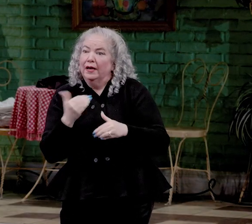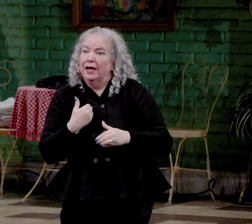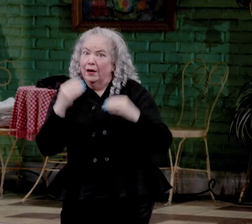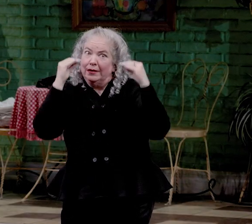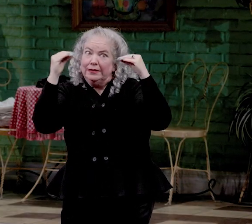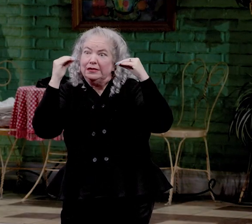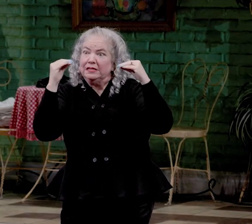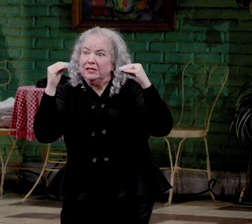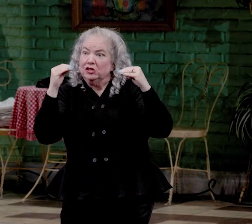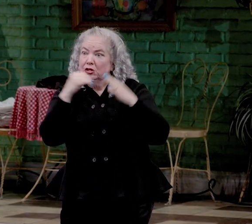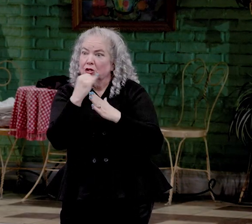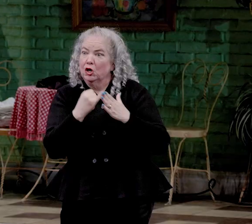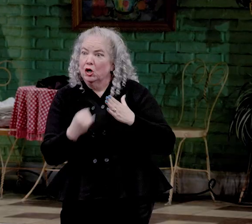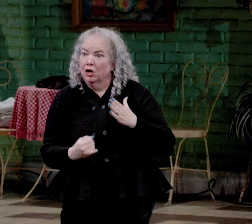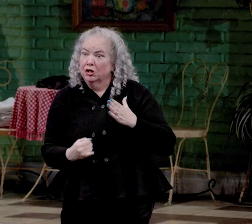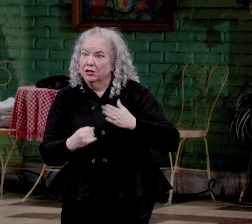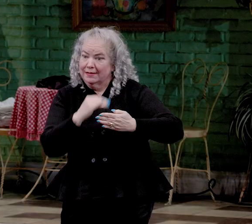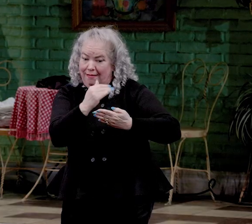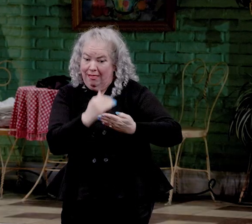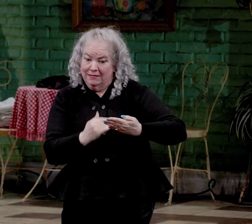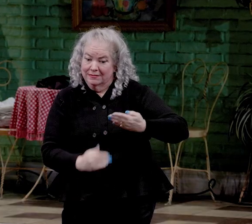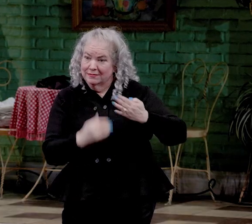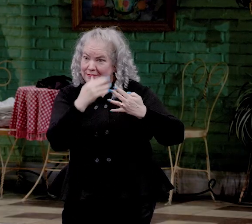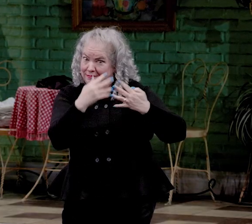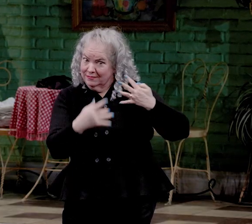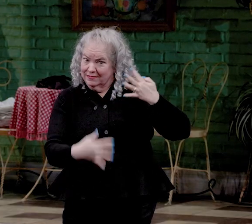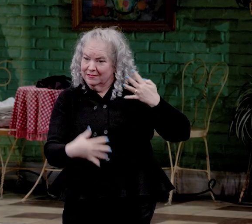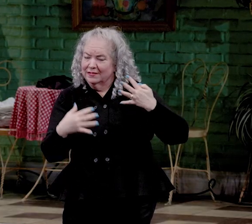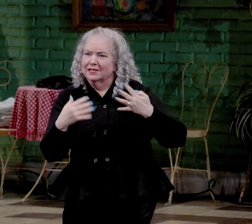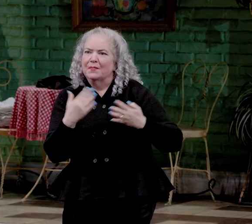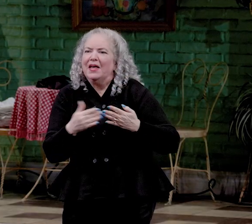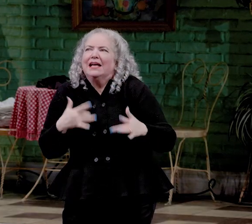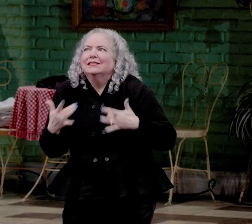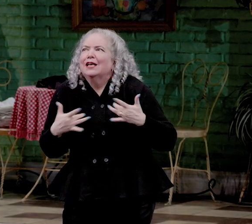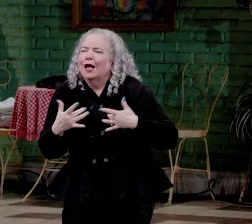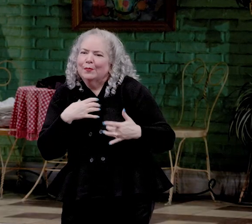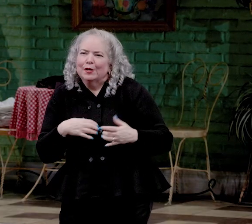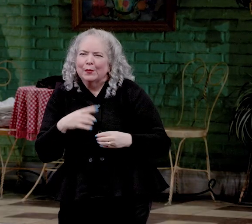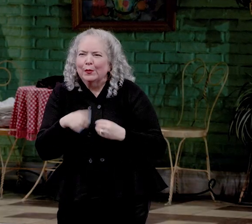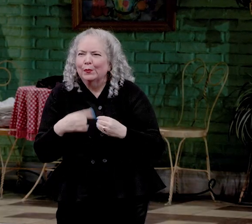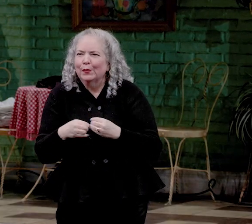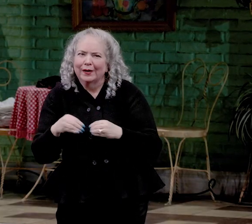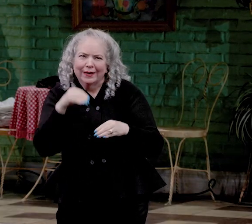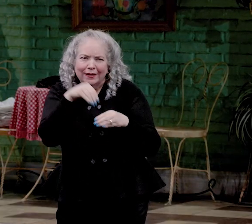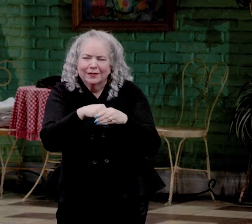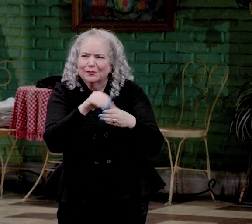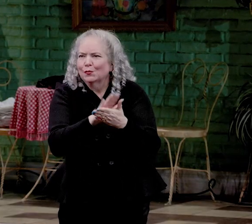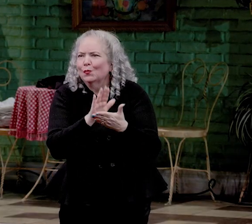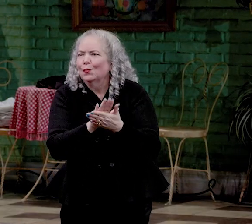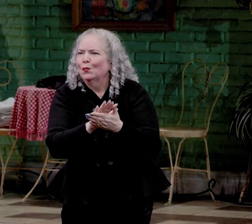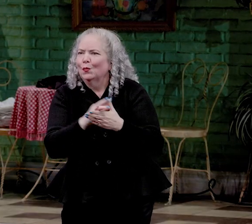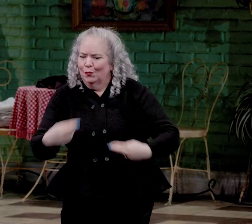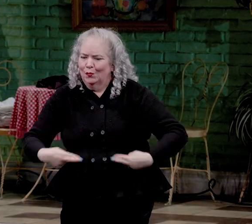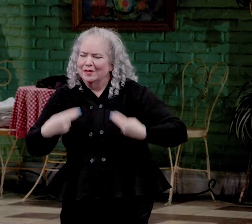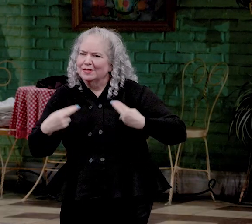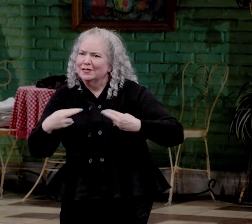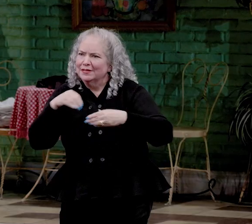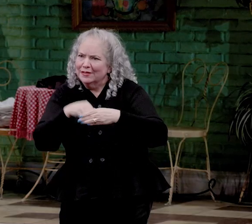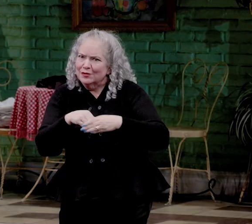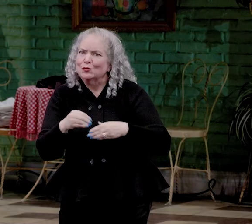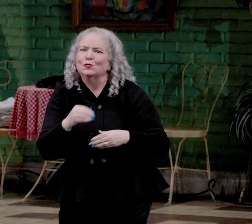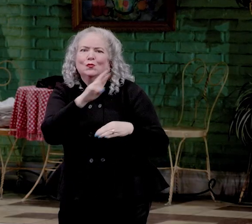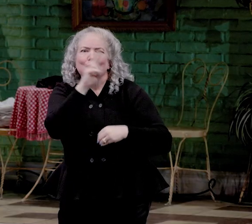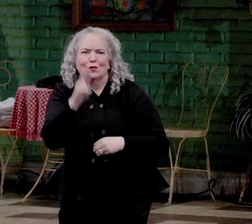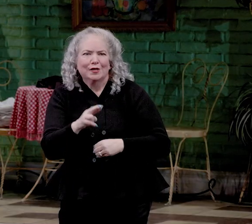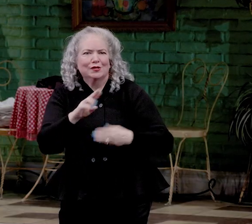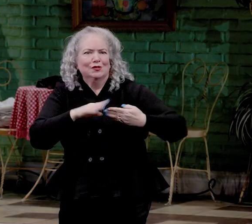artist roster, and something I'm very excited and passionate about is bringing in-school theater residencies into the Rochester City